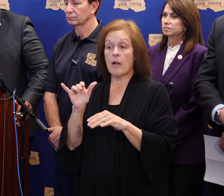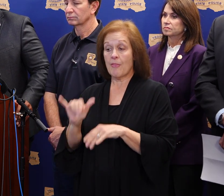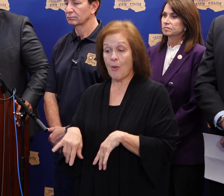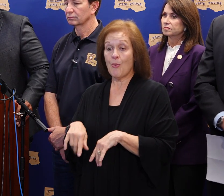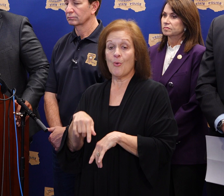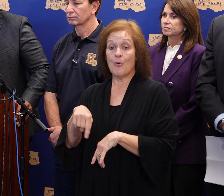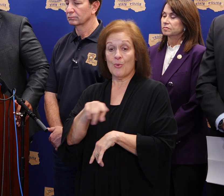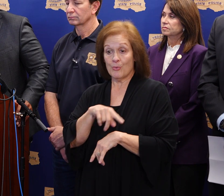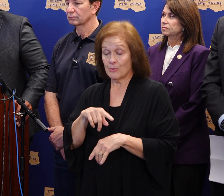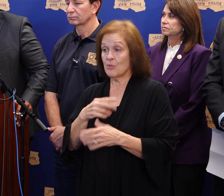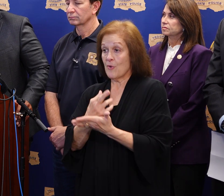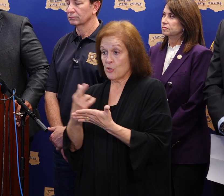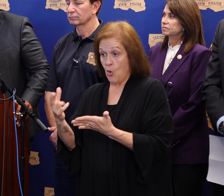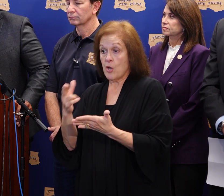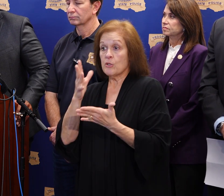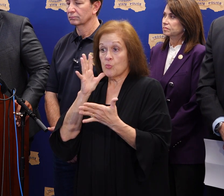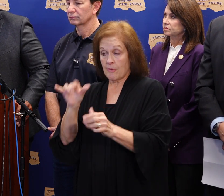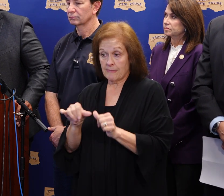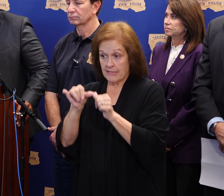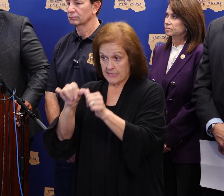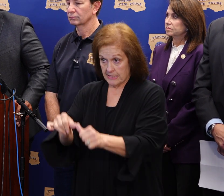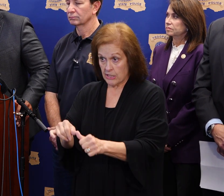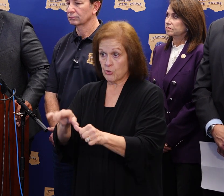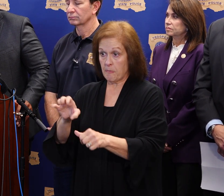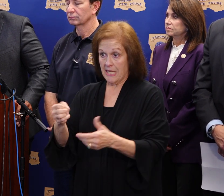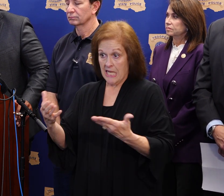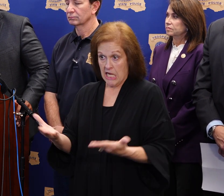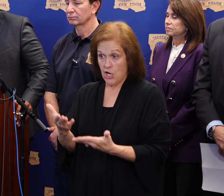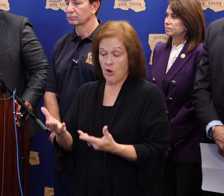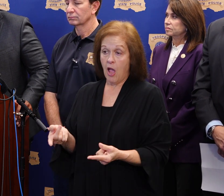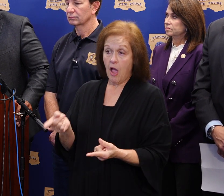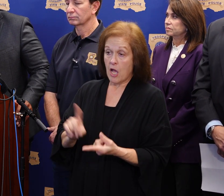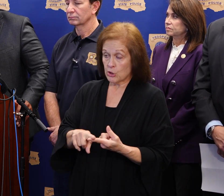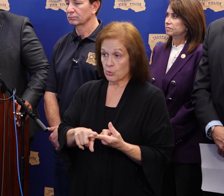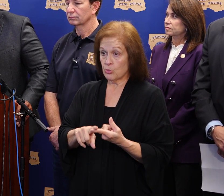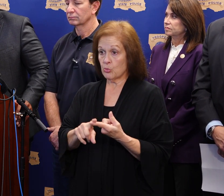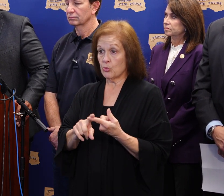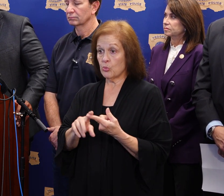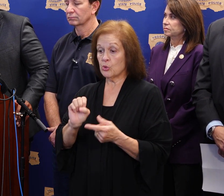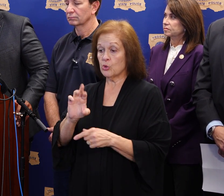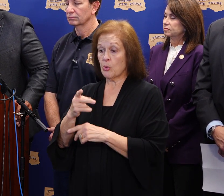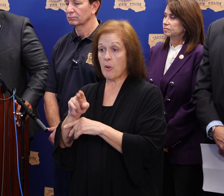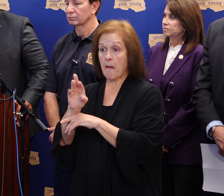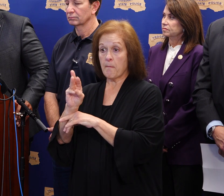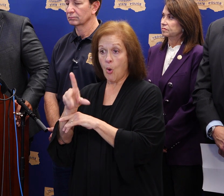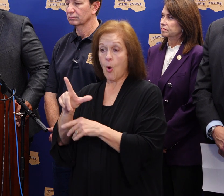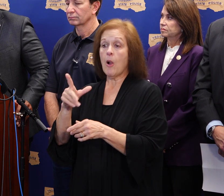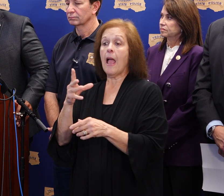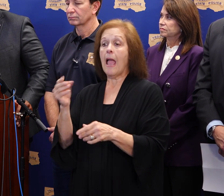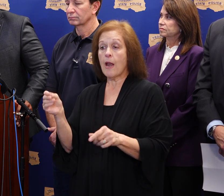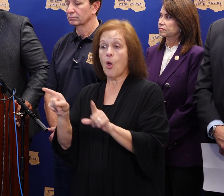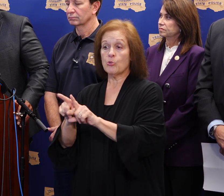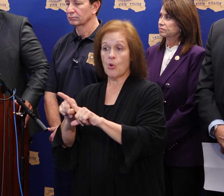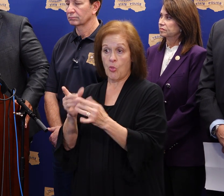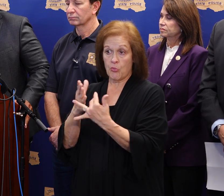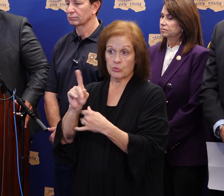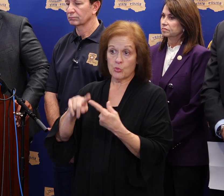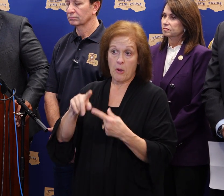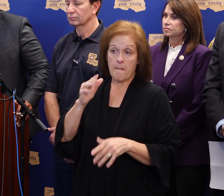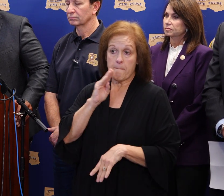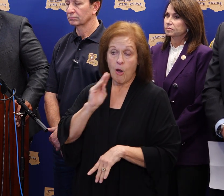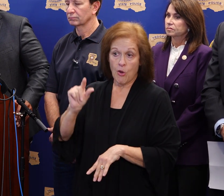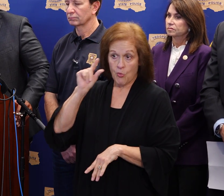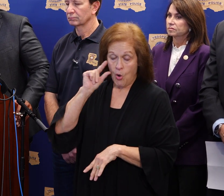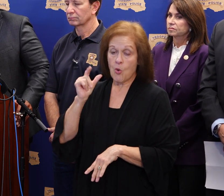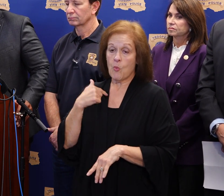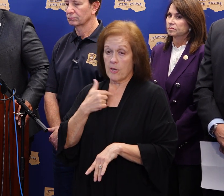resources will still be in the city as we lead up to the Super Bowl and through Mardi Gras. These type of ATF resources will